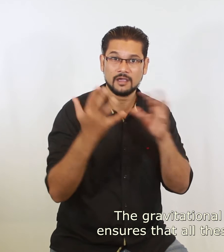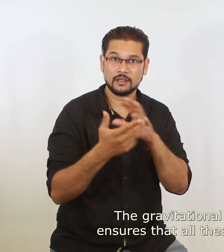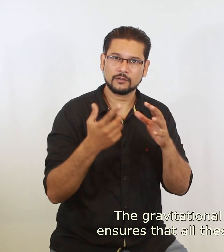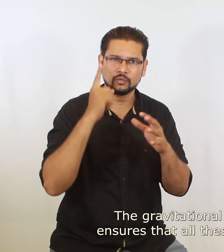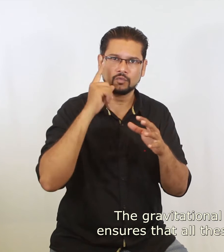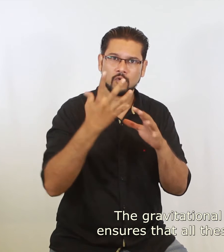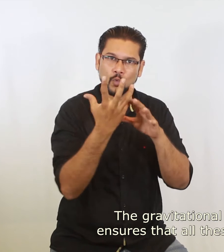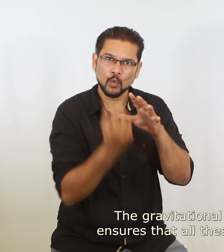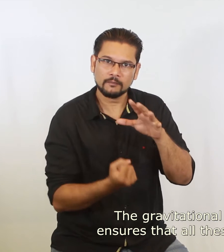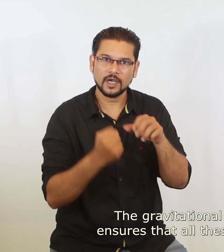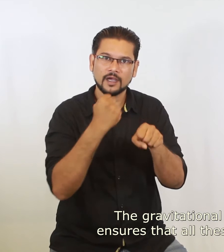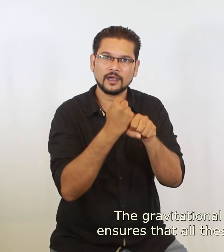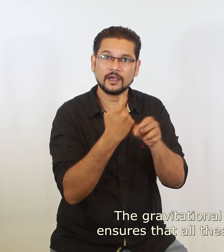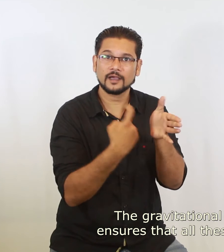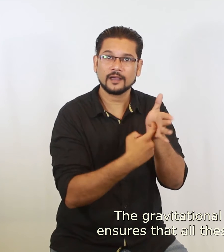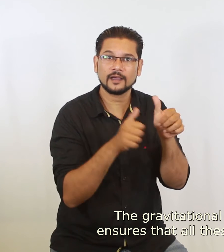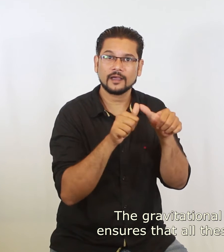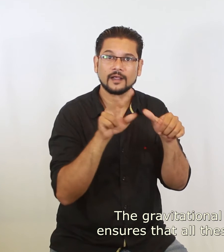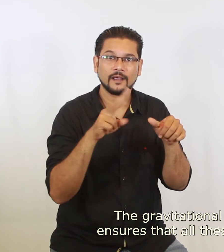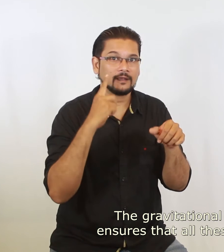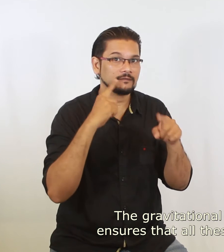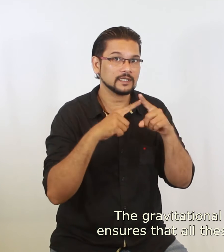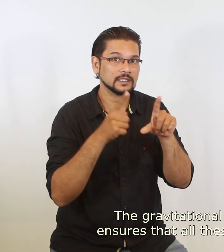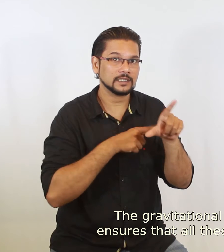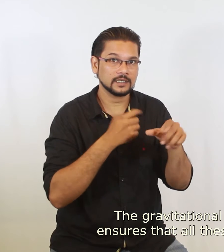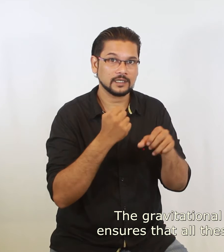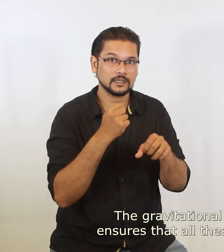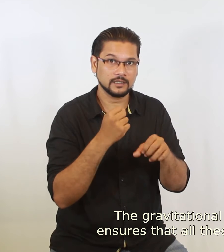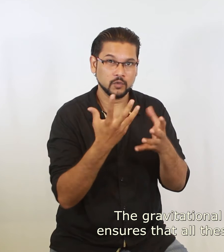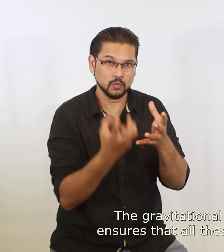The gravitational force ensures that all these gases